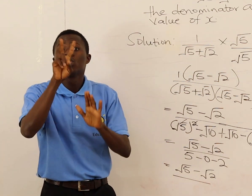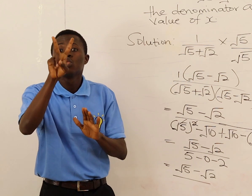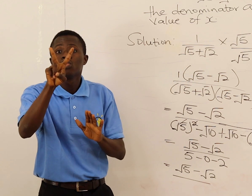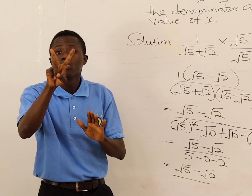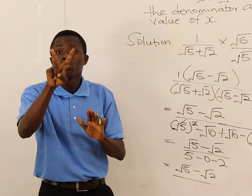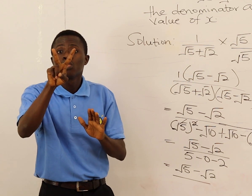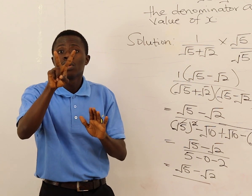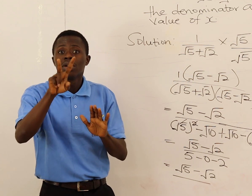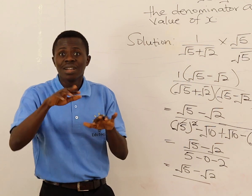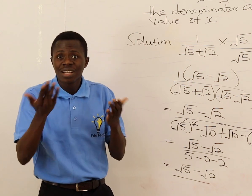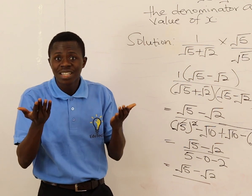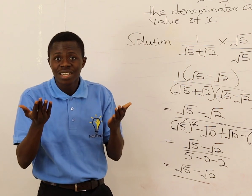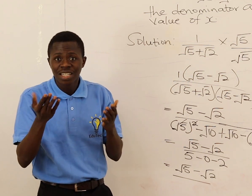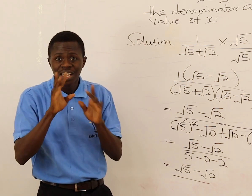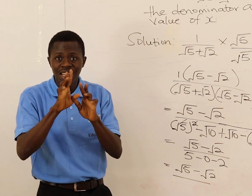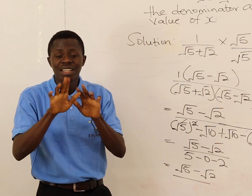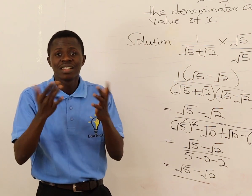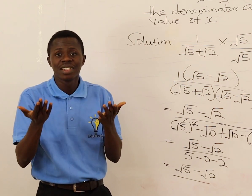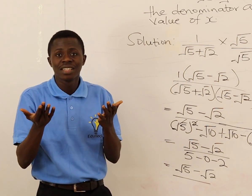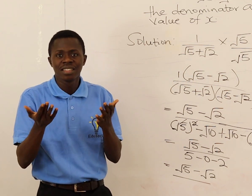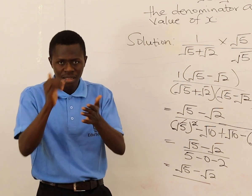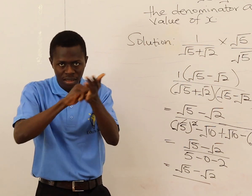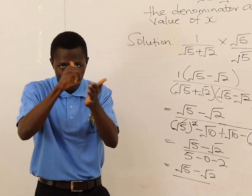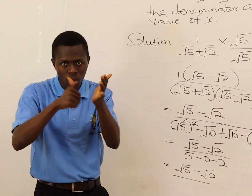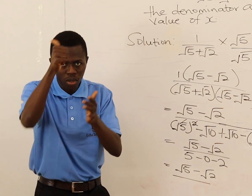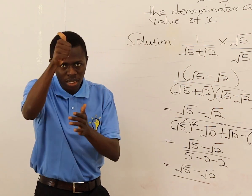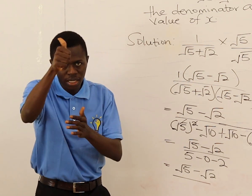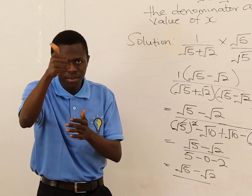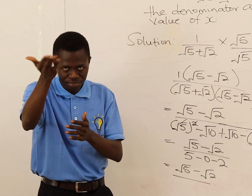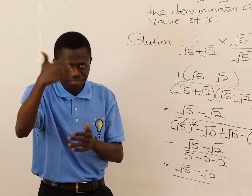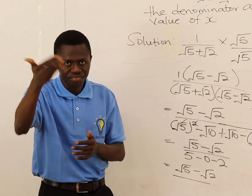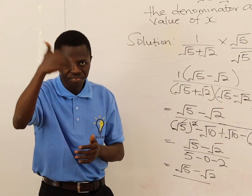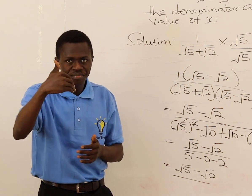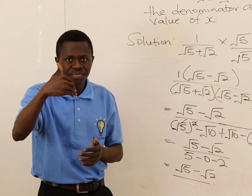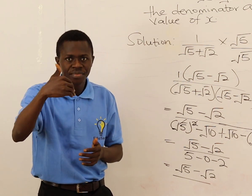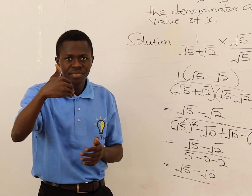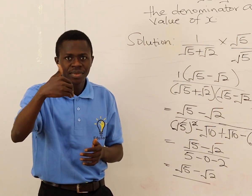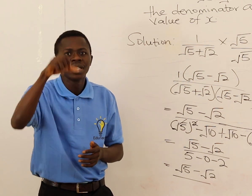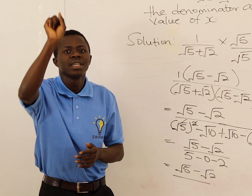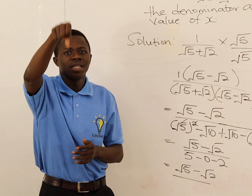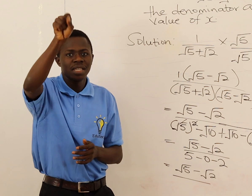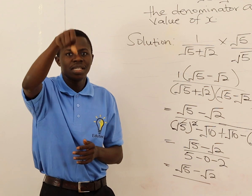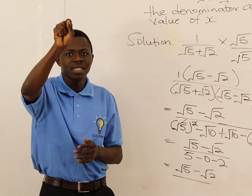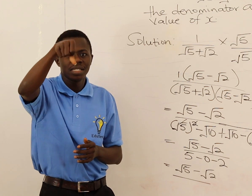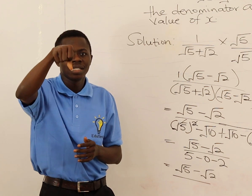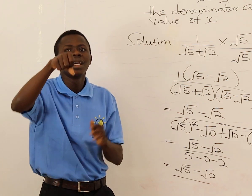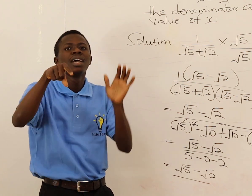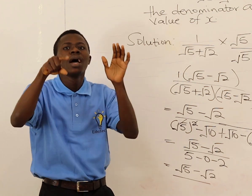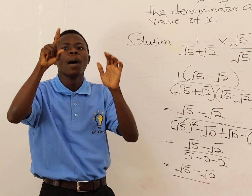this subtraction. Yes, 5 minus 2 will give us positive 3. So we are going to have 3.